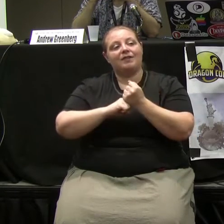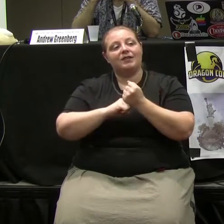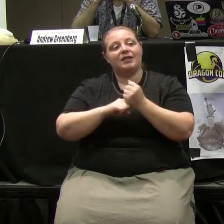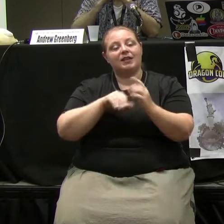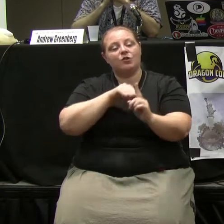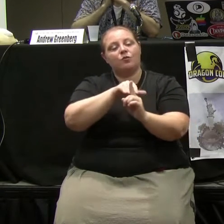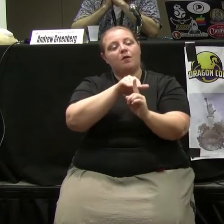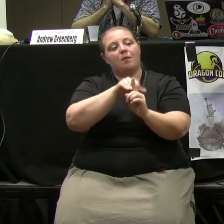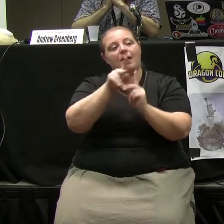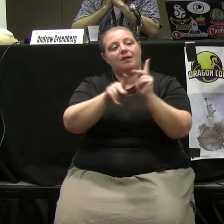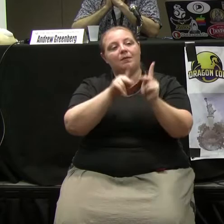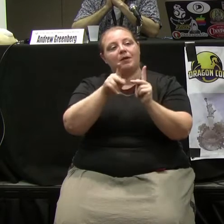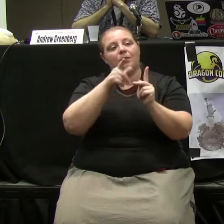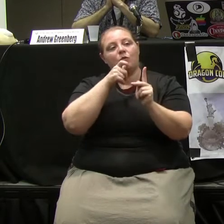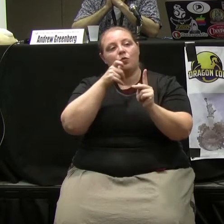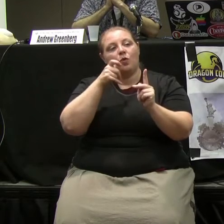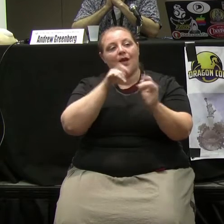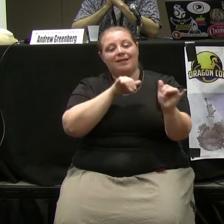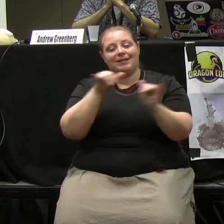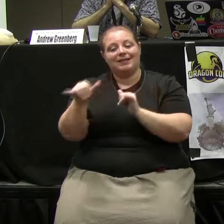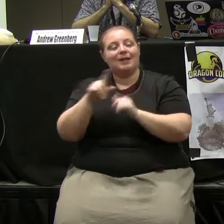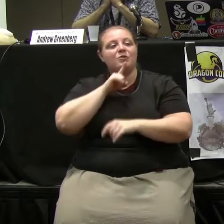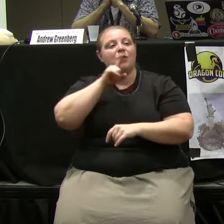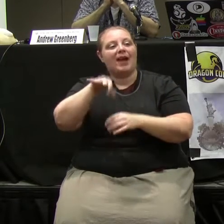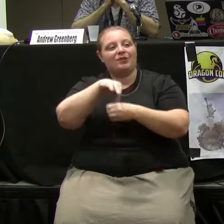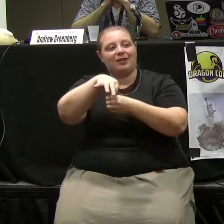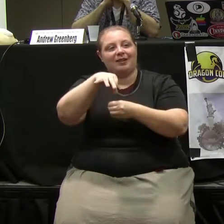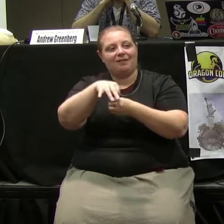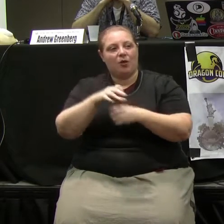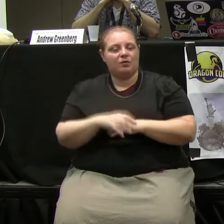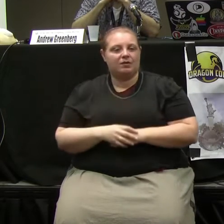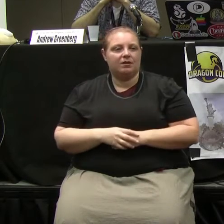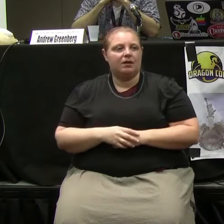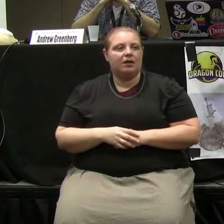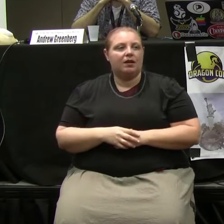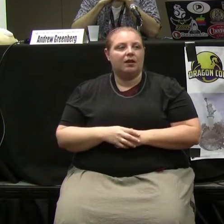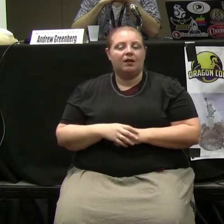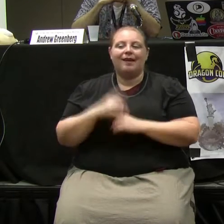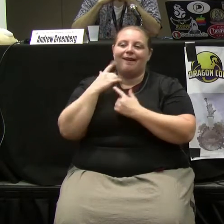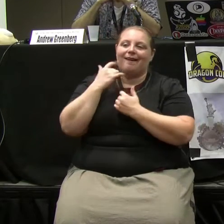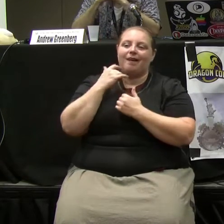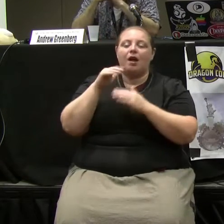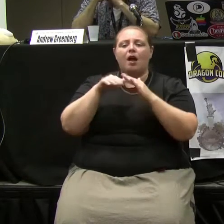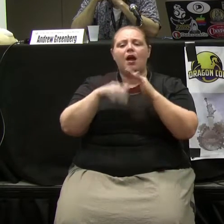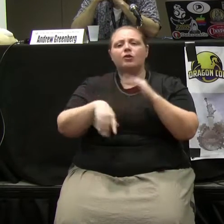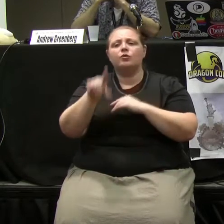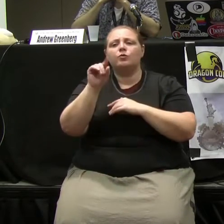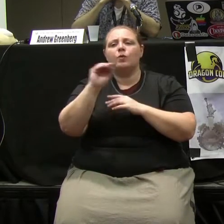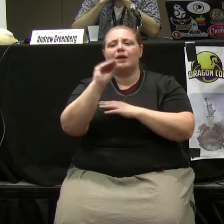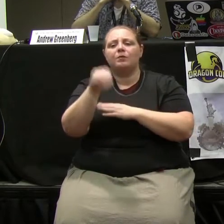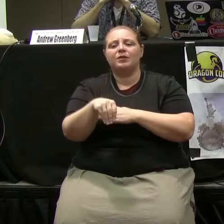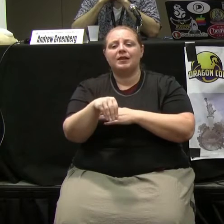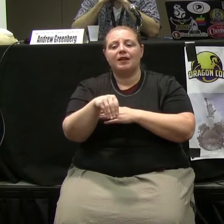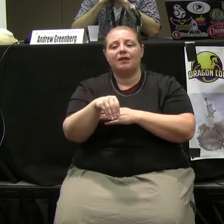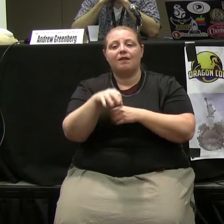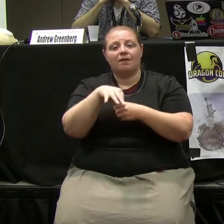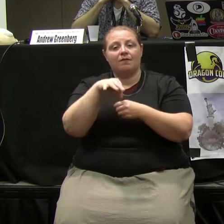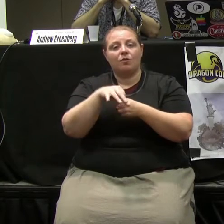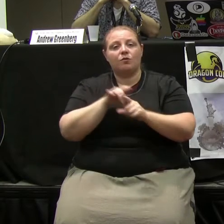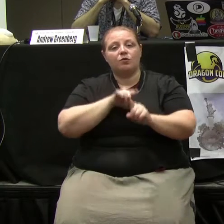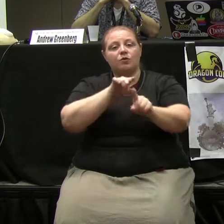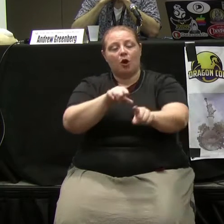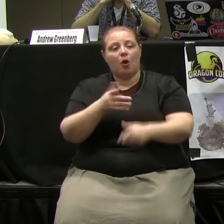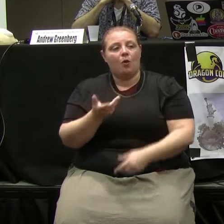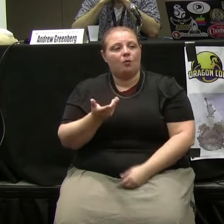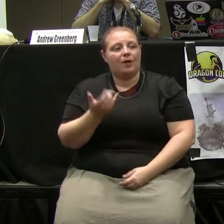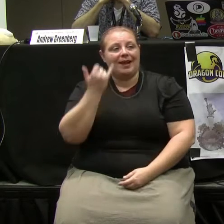the people that are like-minded to actually vote. We have under 20% of qualified voters actually going out and vote.